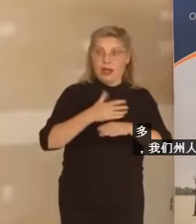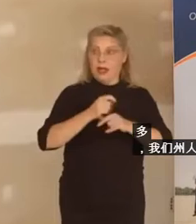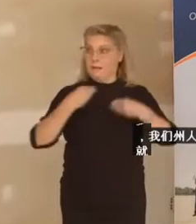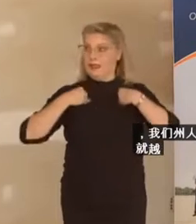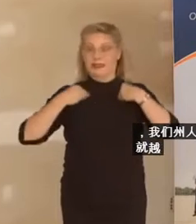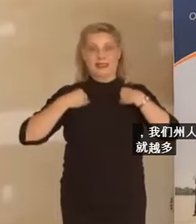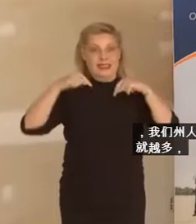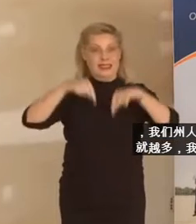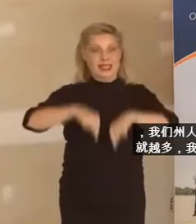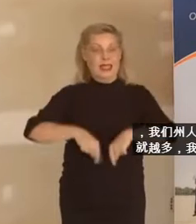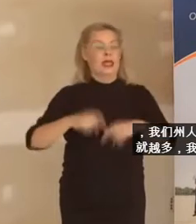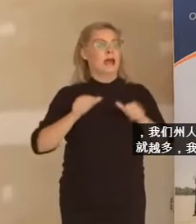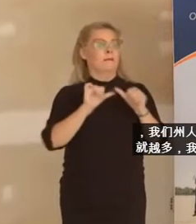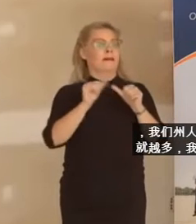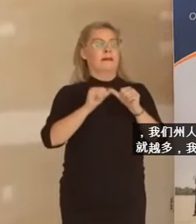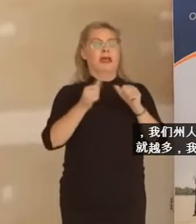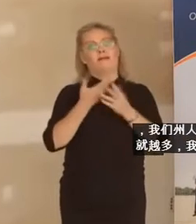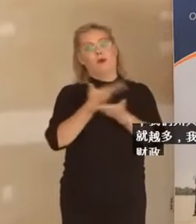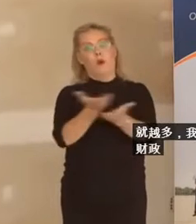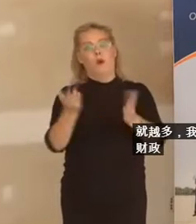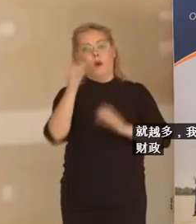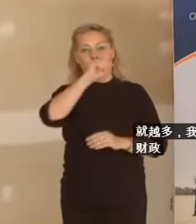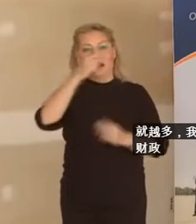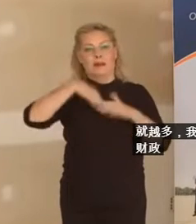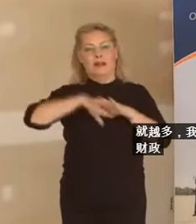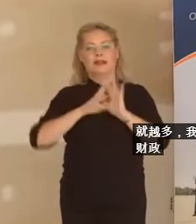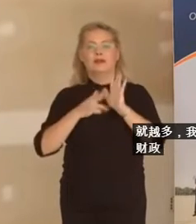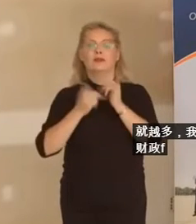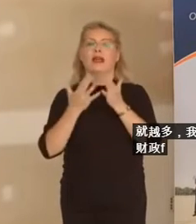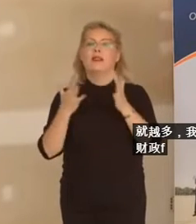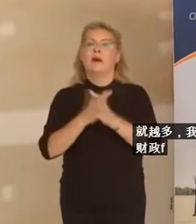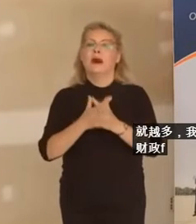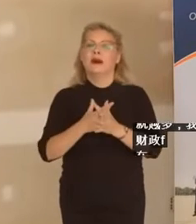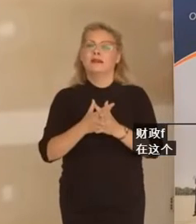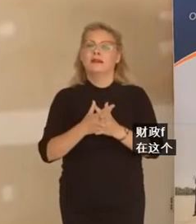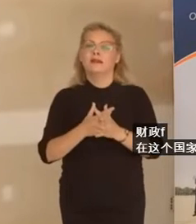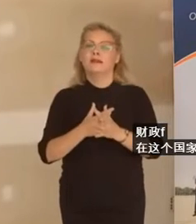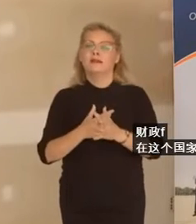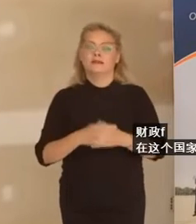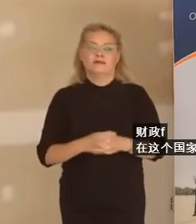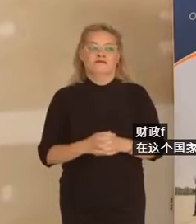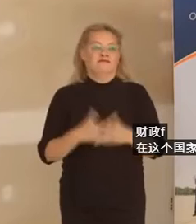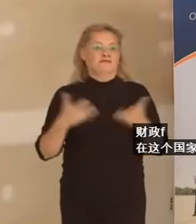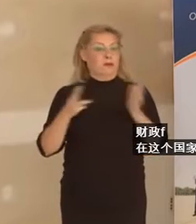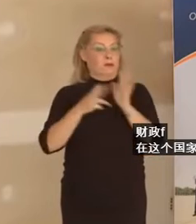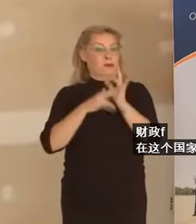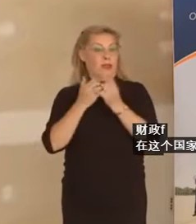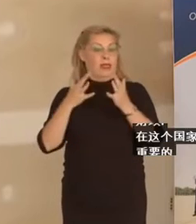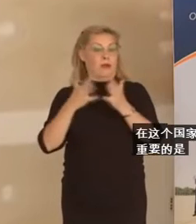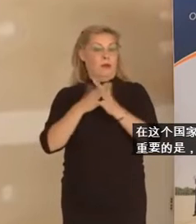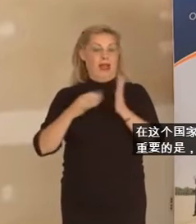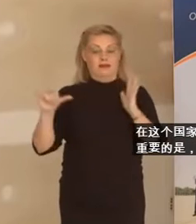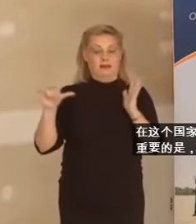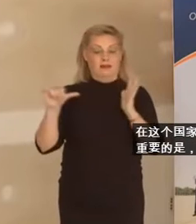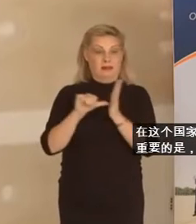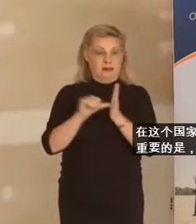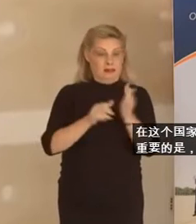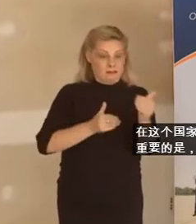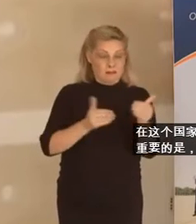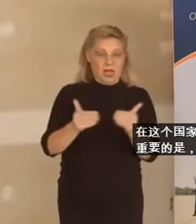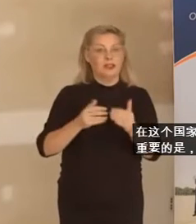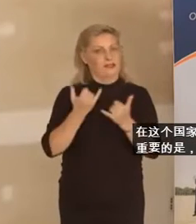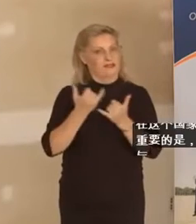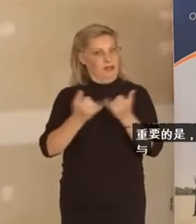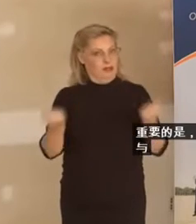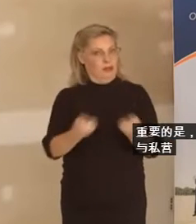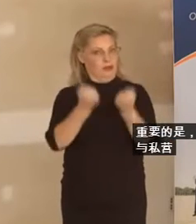our state moving forward. We've always had strong financial foundations in this state, strongest economy in the country, and importantly, as part of that,